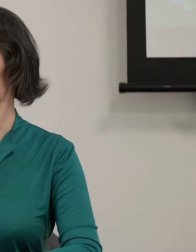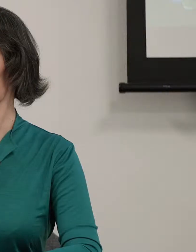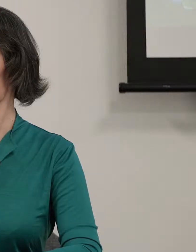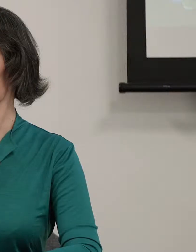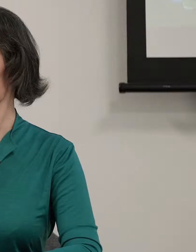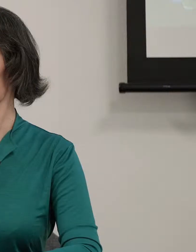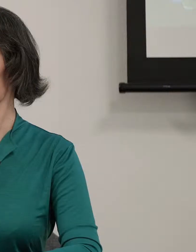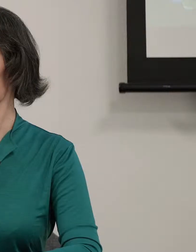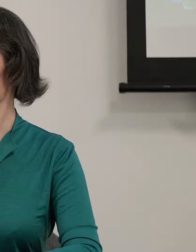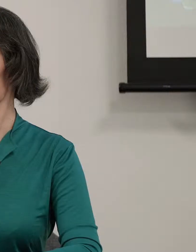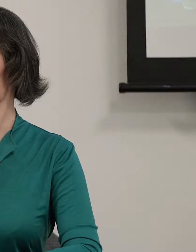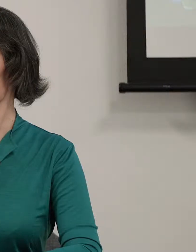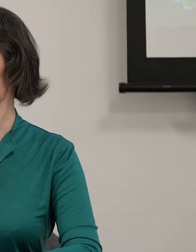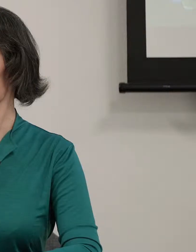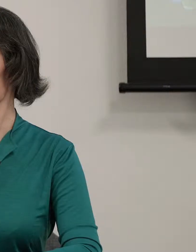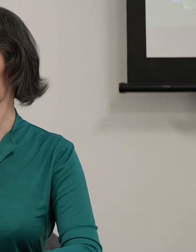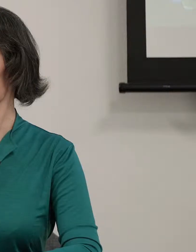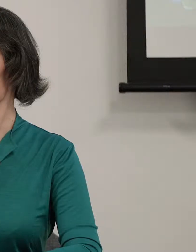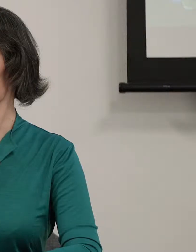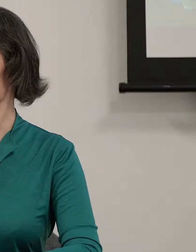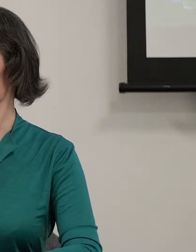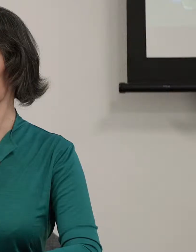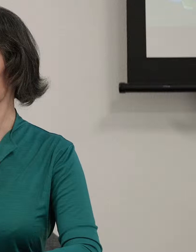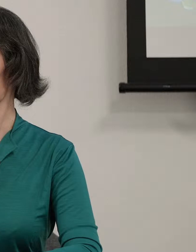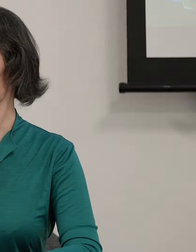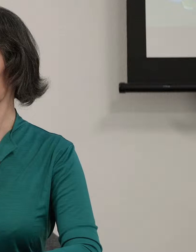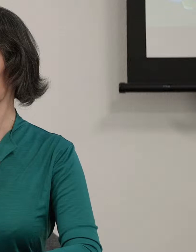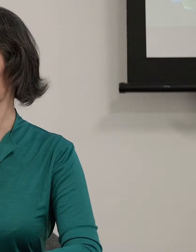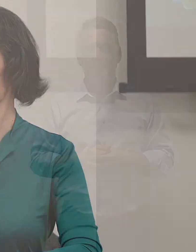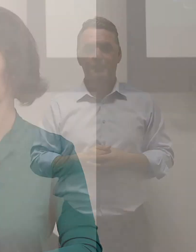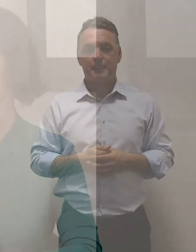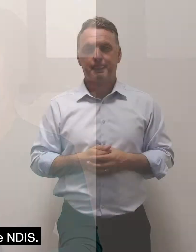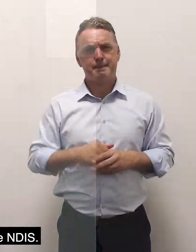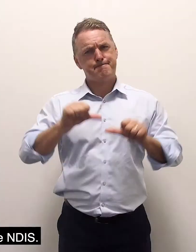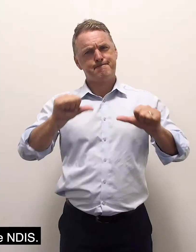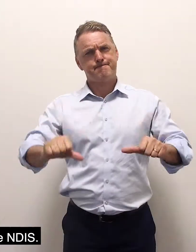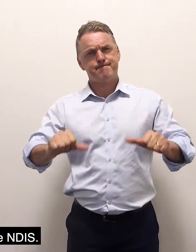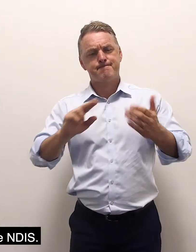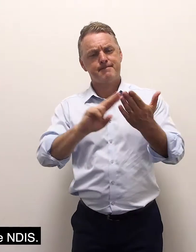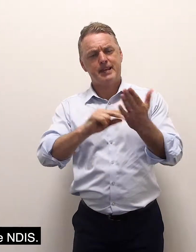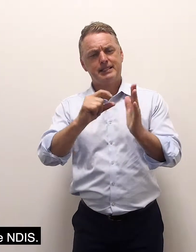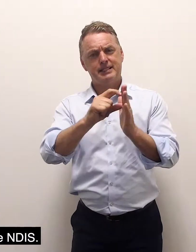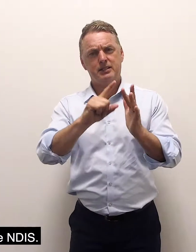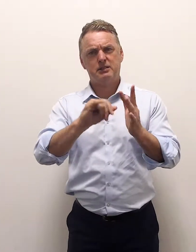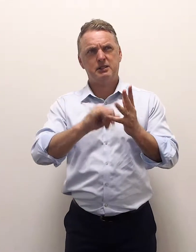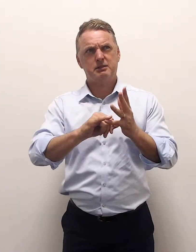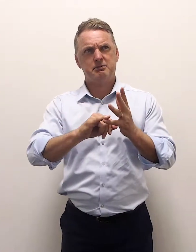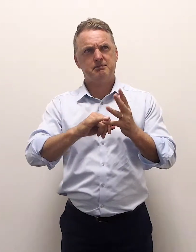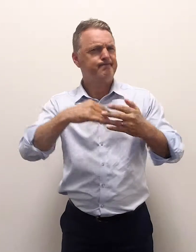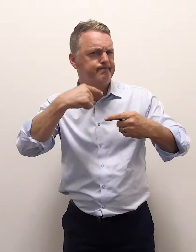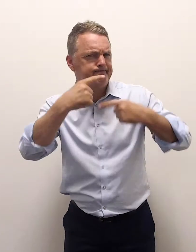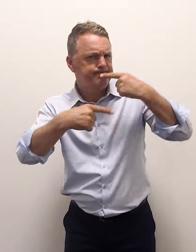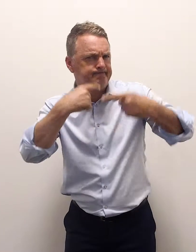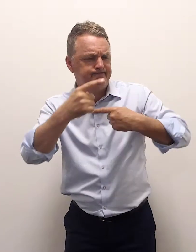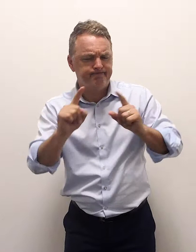of presenters sitting at a table at the front of the room. She reads notes from a braille booklet. So let's explain the NDIS.